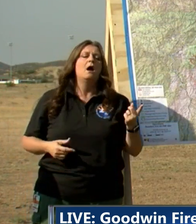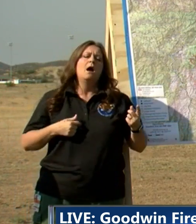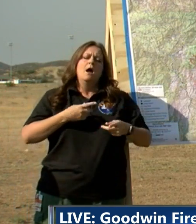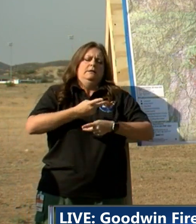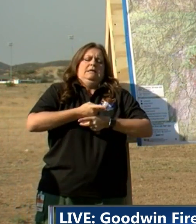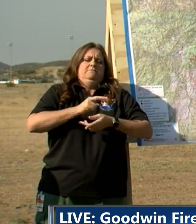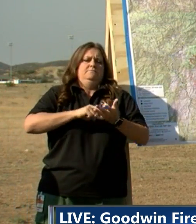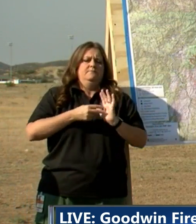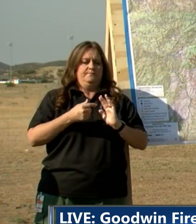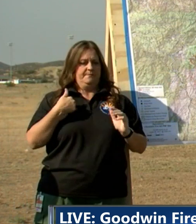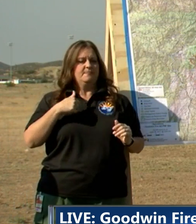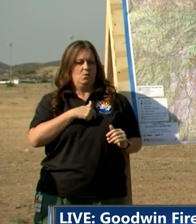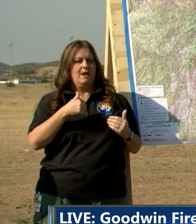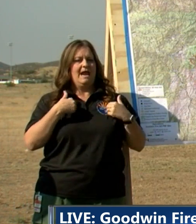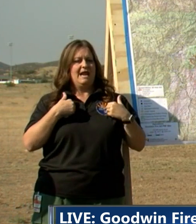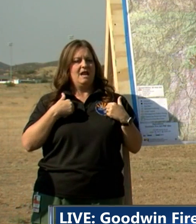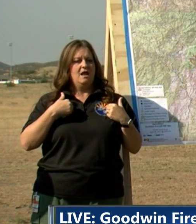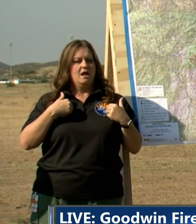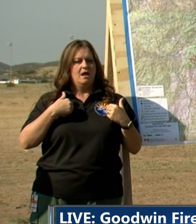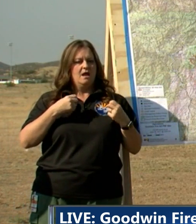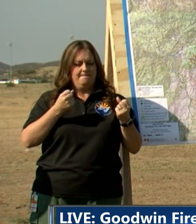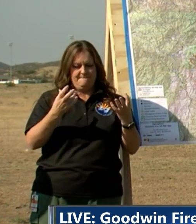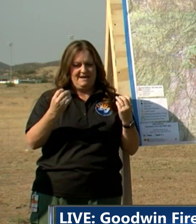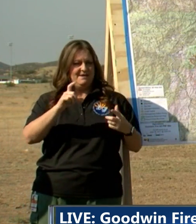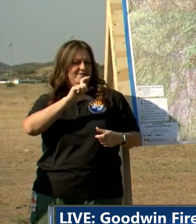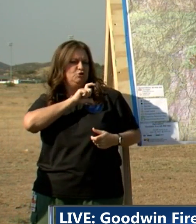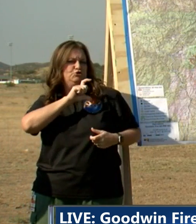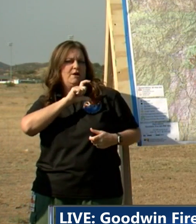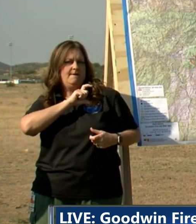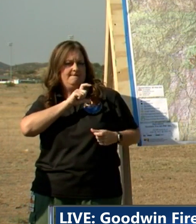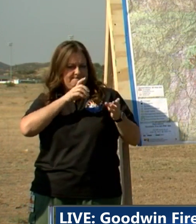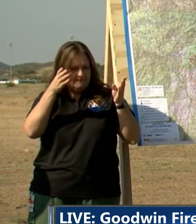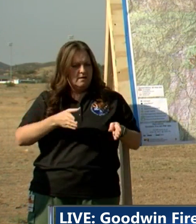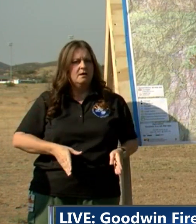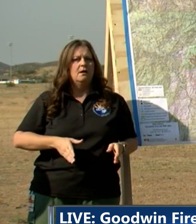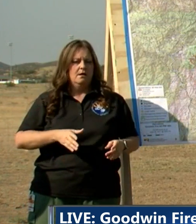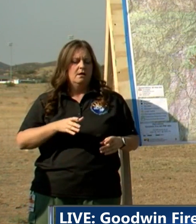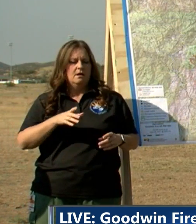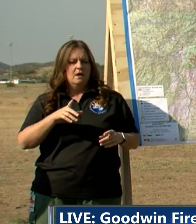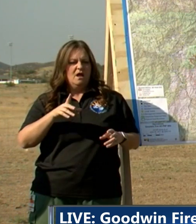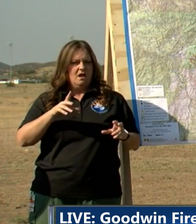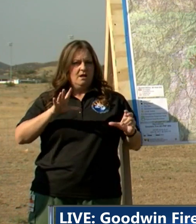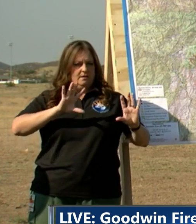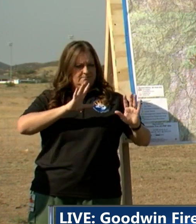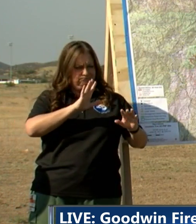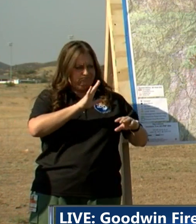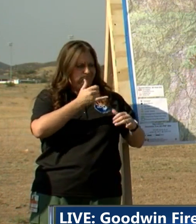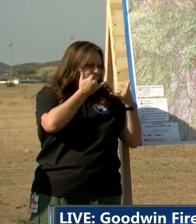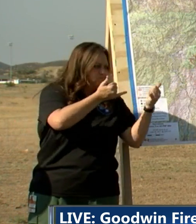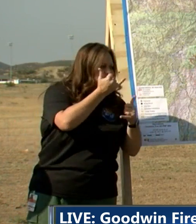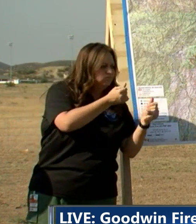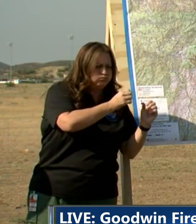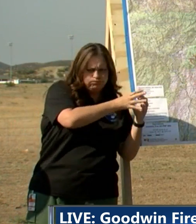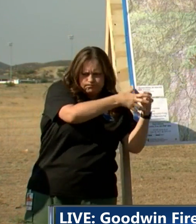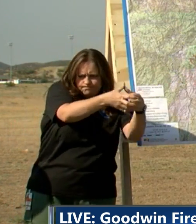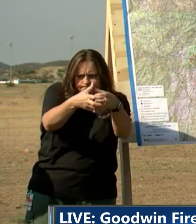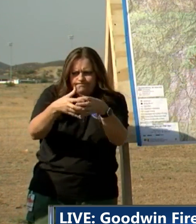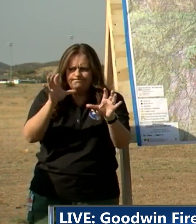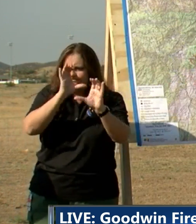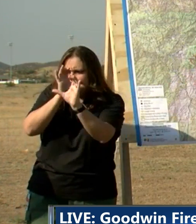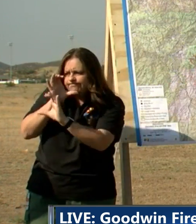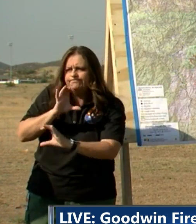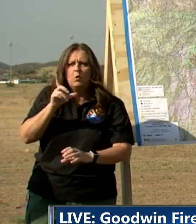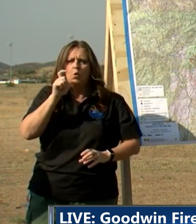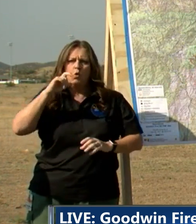basically what happened is we had to mobilize a bunch of the sheriff's office folks, law enforcement, to go around and try to find out who was flying that drone